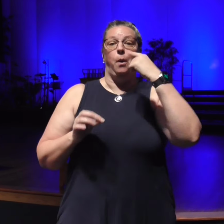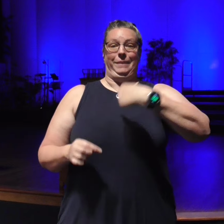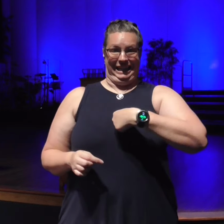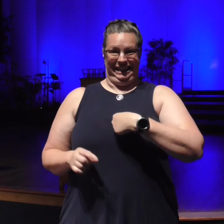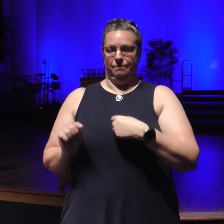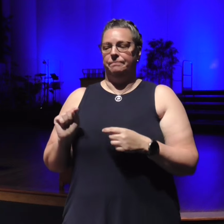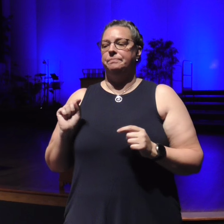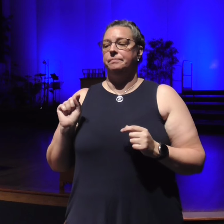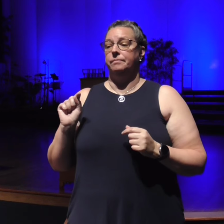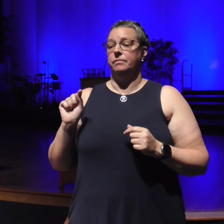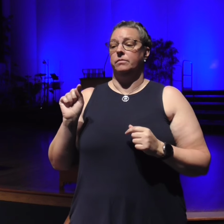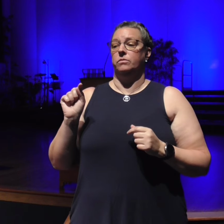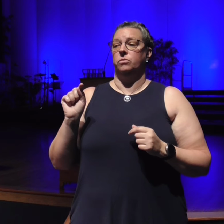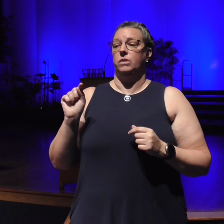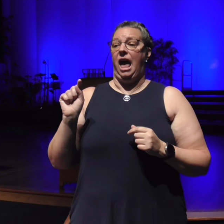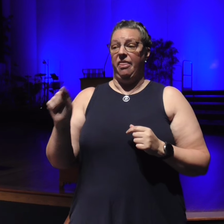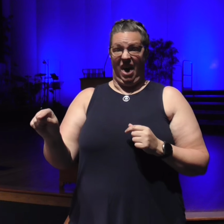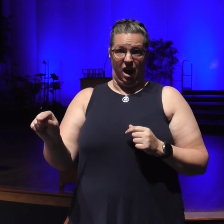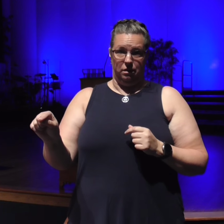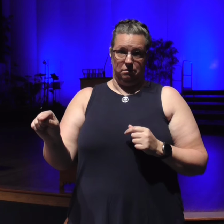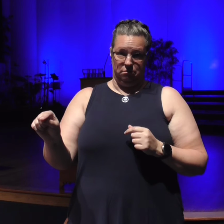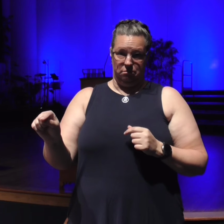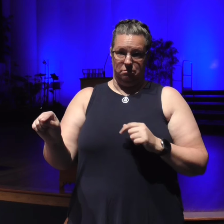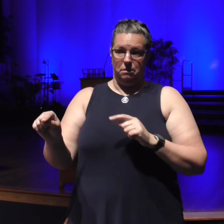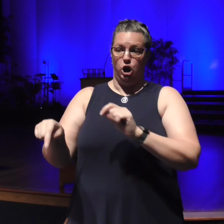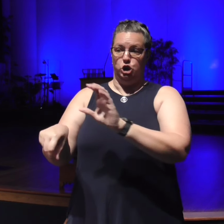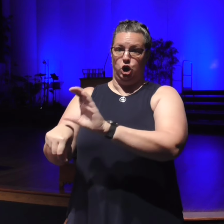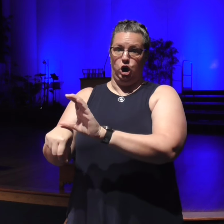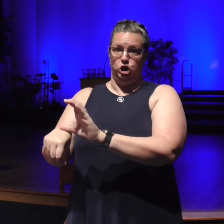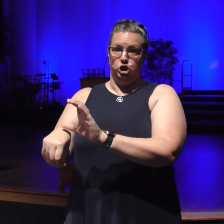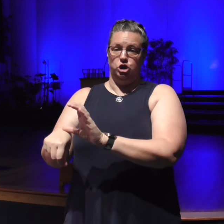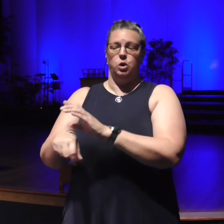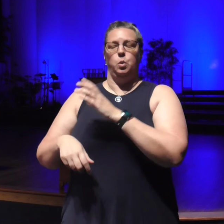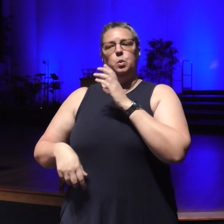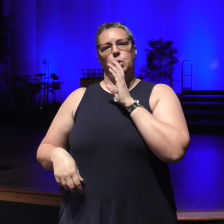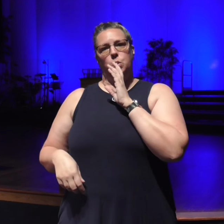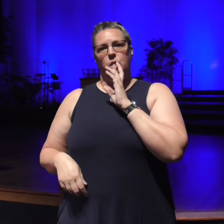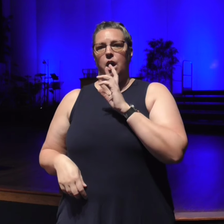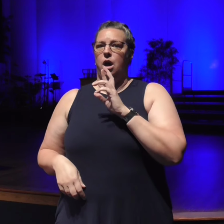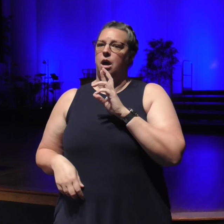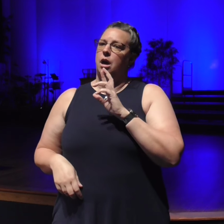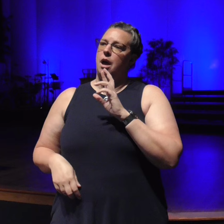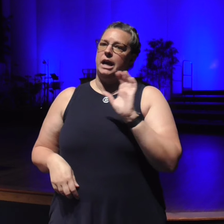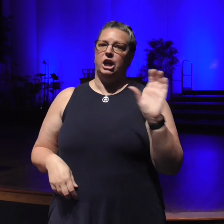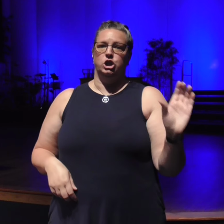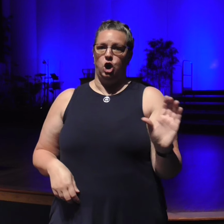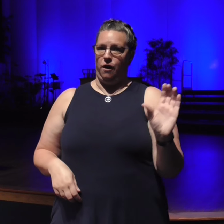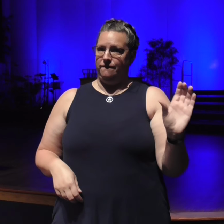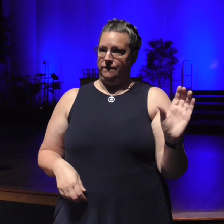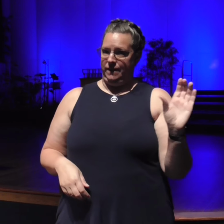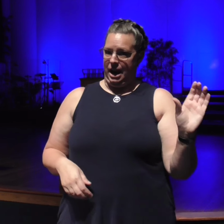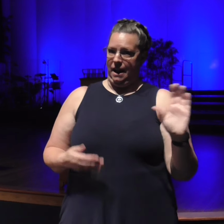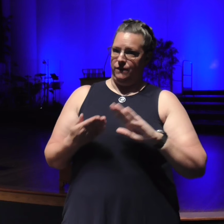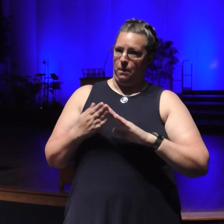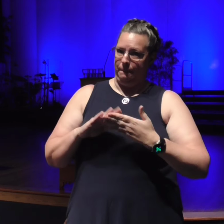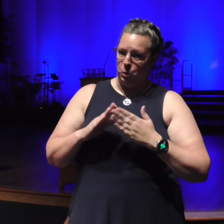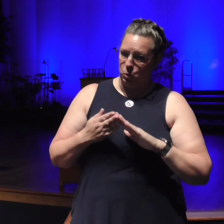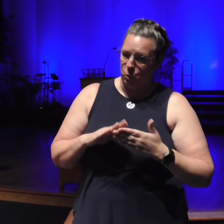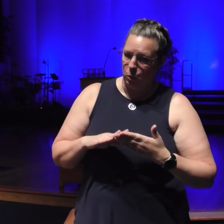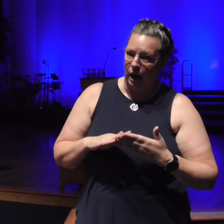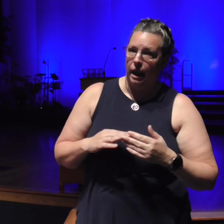you, this was a very conservative community. I was the